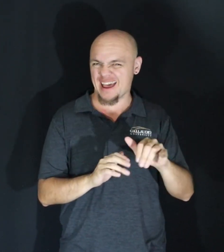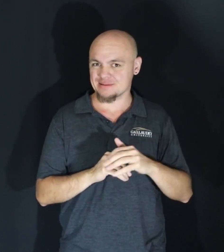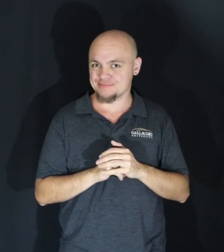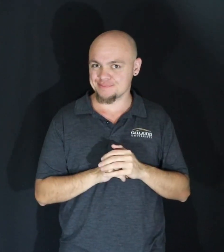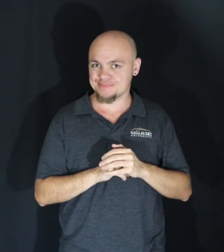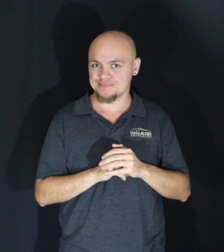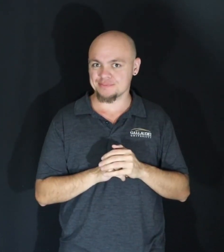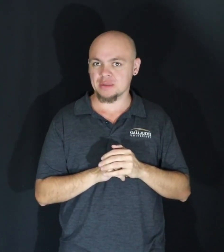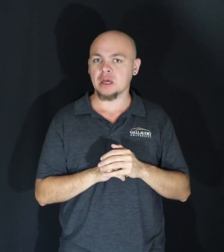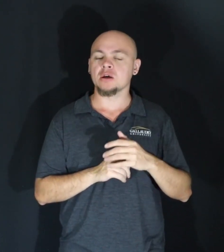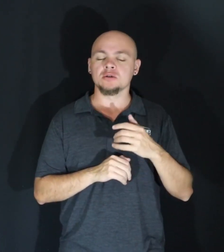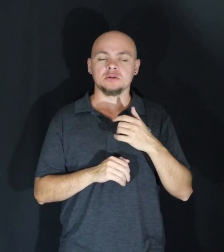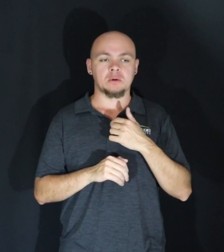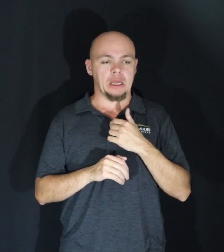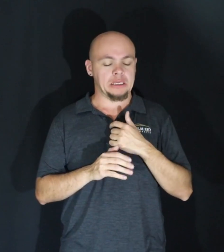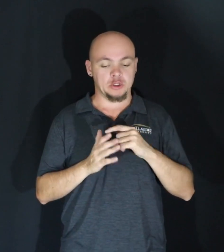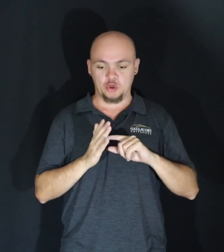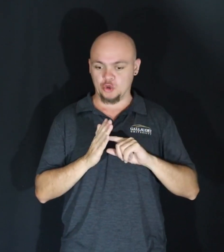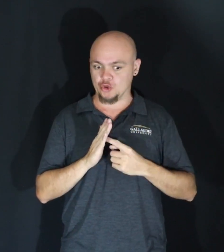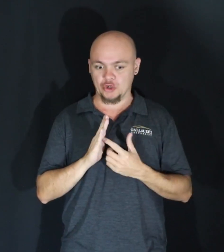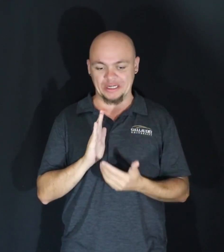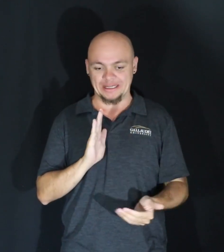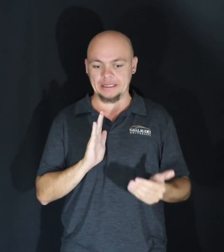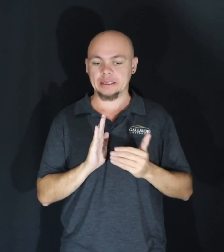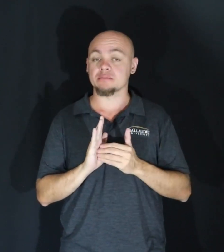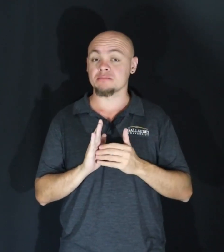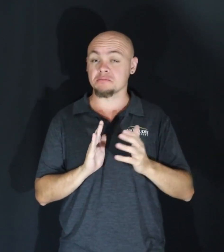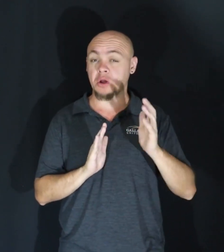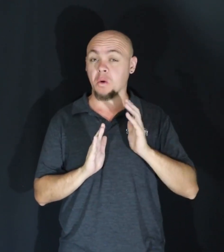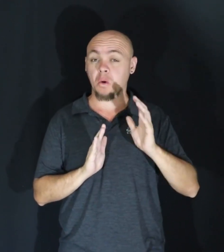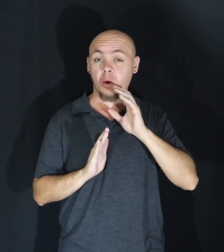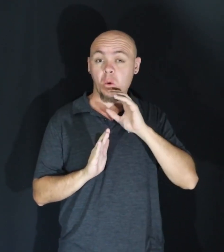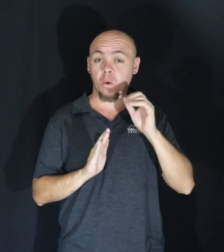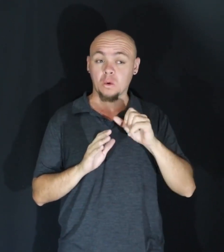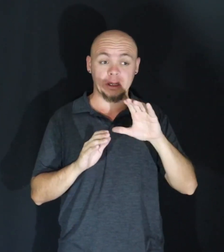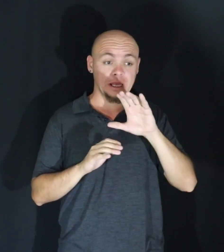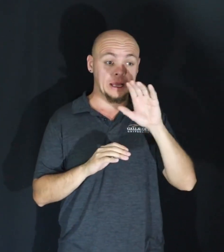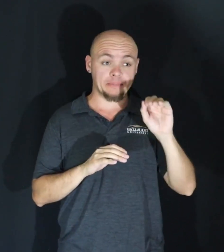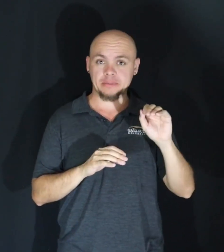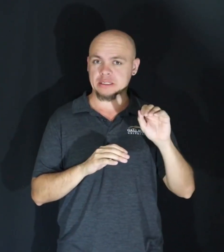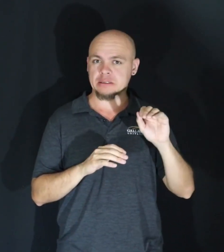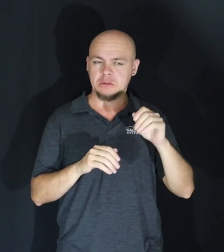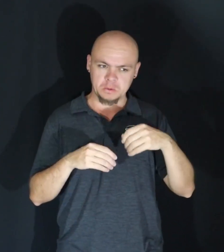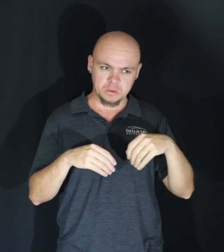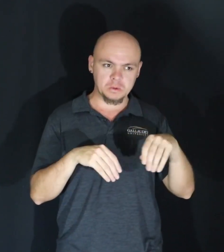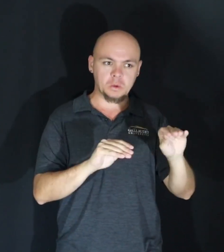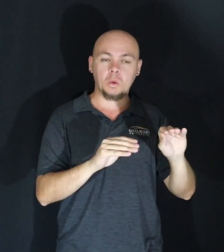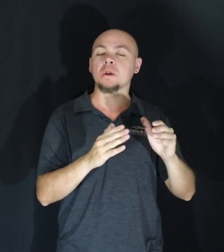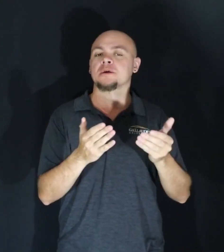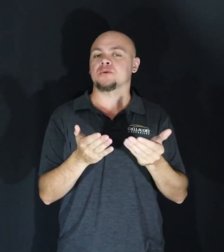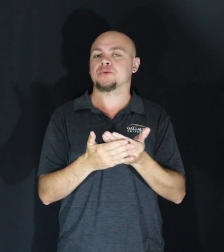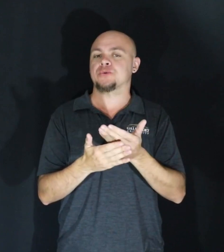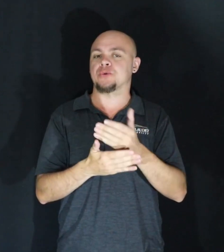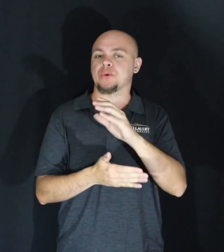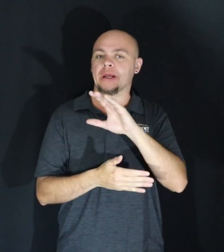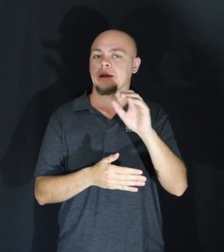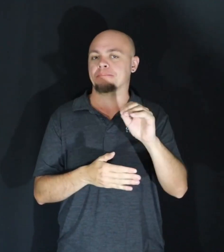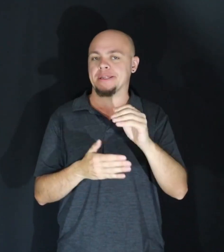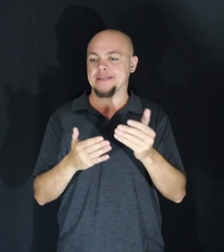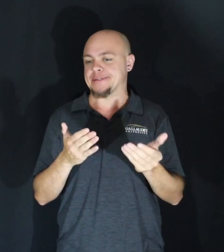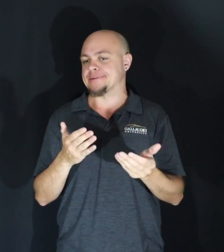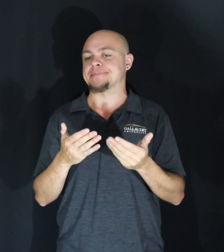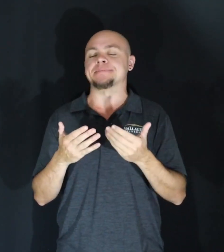So I hit the restart button. I sold the old company, and I started new. I took a bold